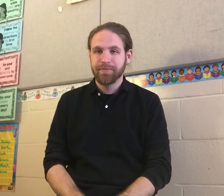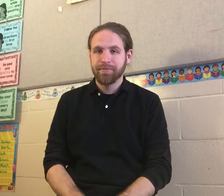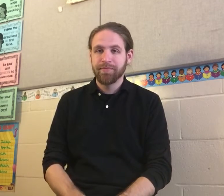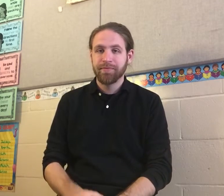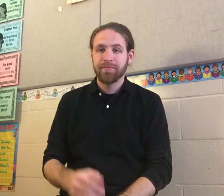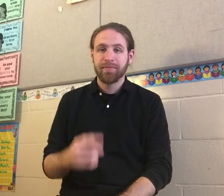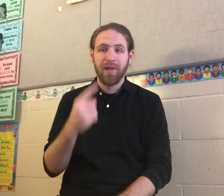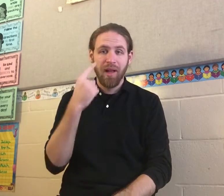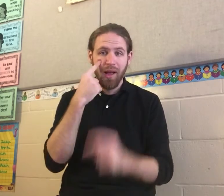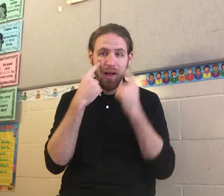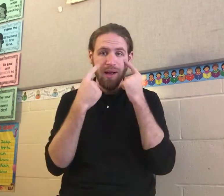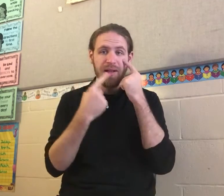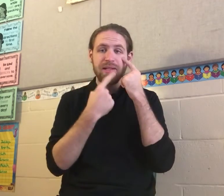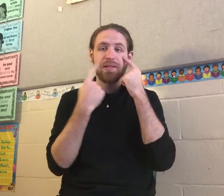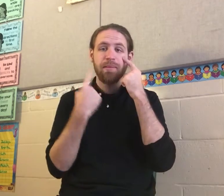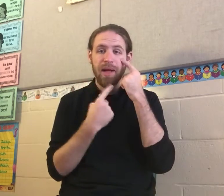Eyes, mouth, antenna.